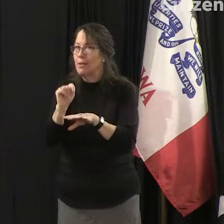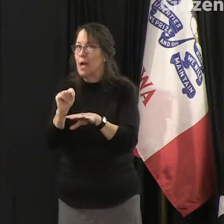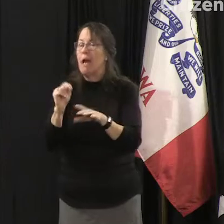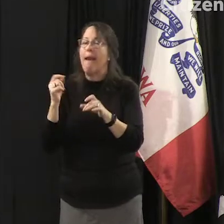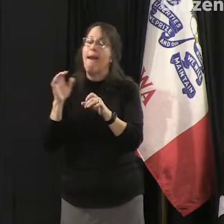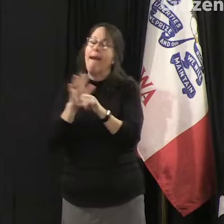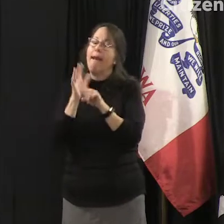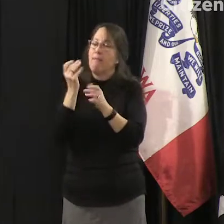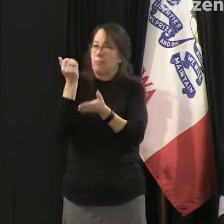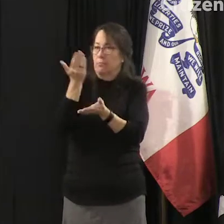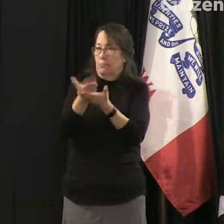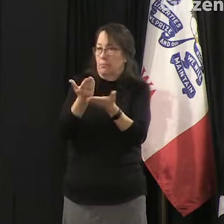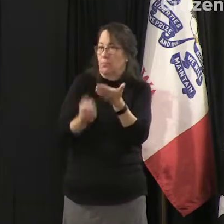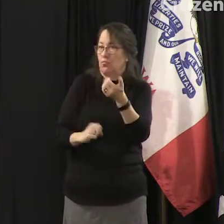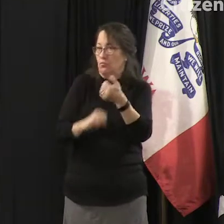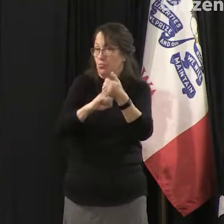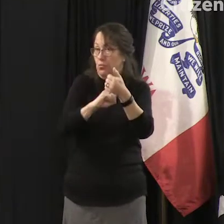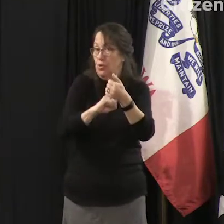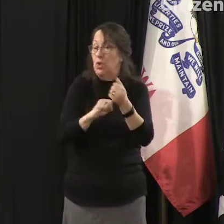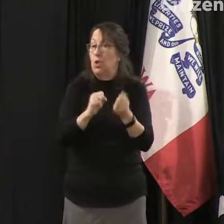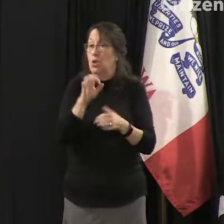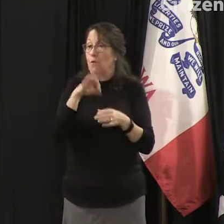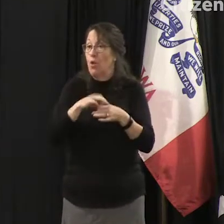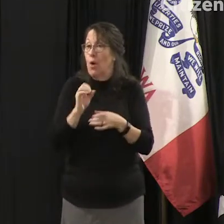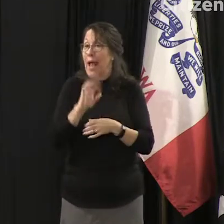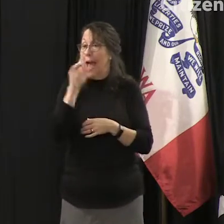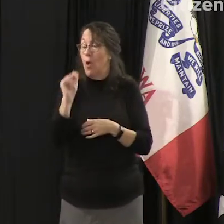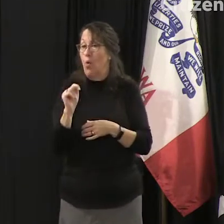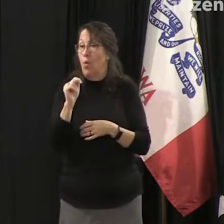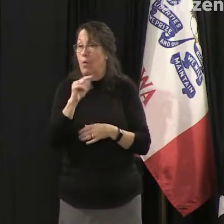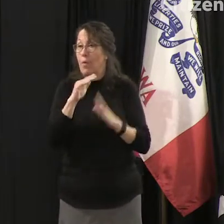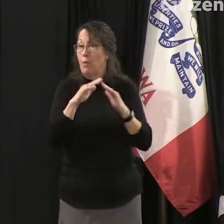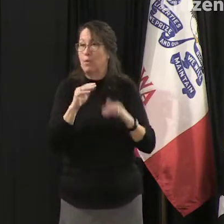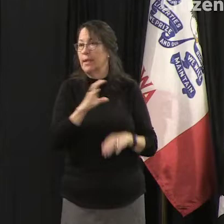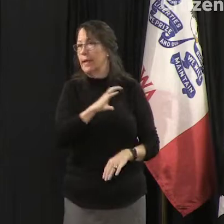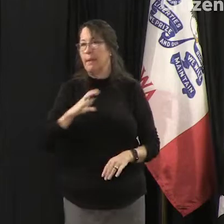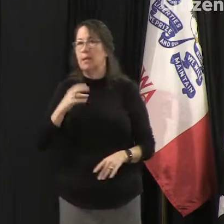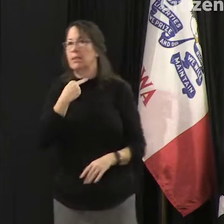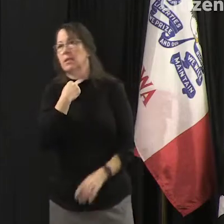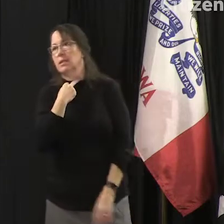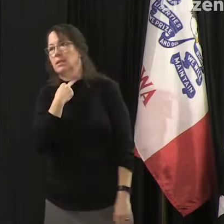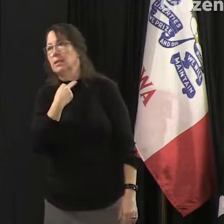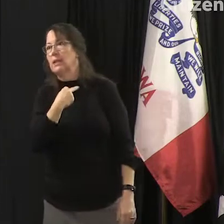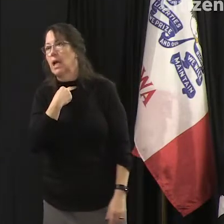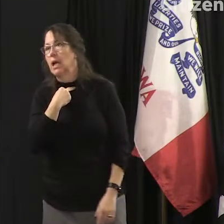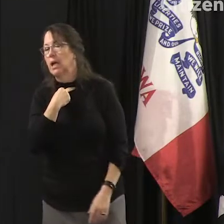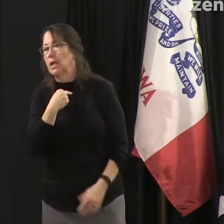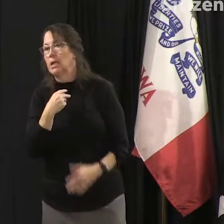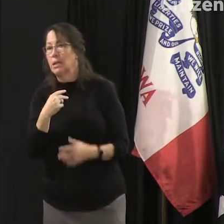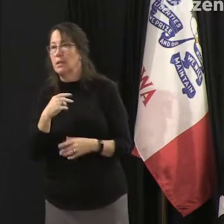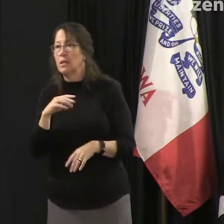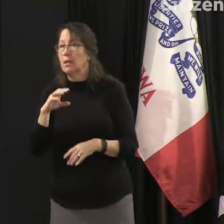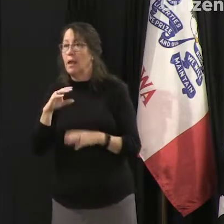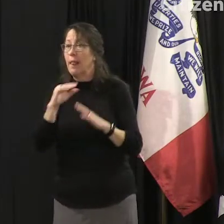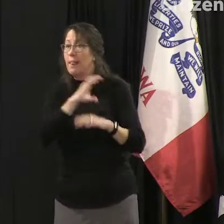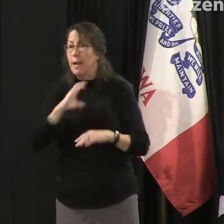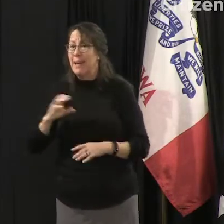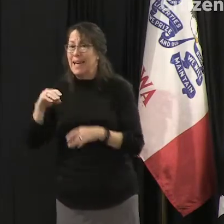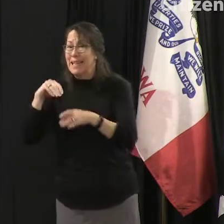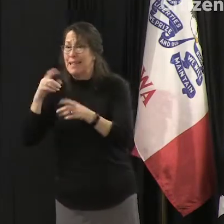enough co-sponsors to vote it out of the House, but we can't get it out of committee. And the committee is chaired by a Democrat.